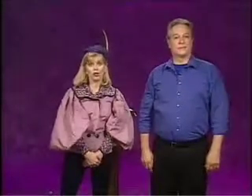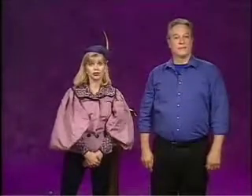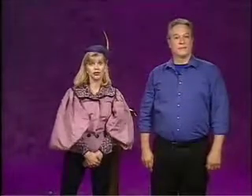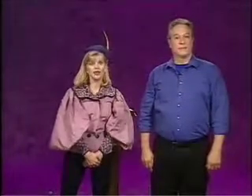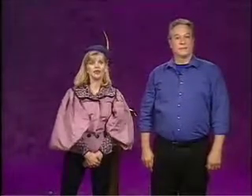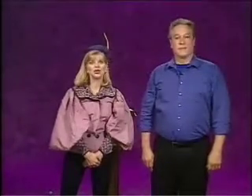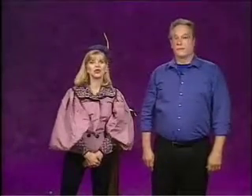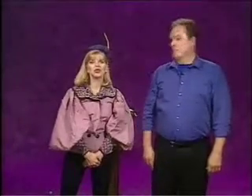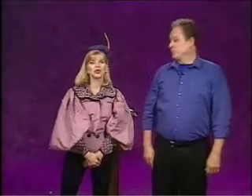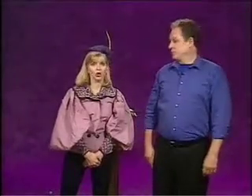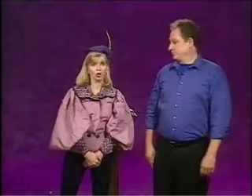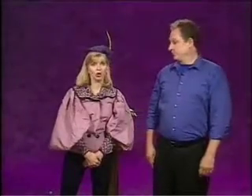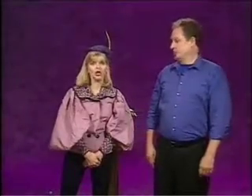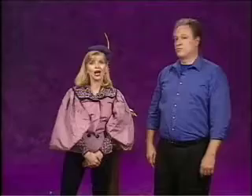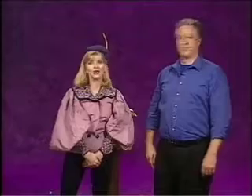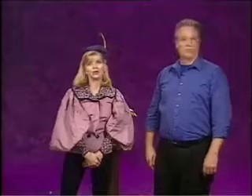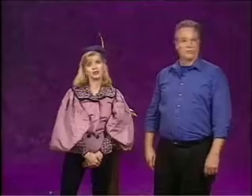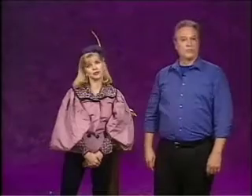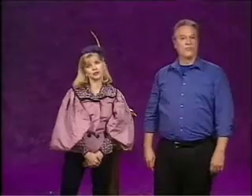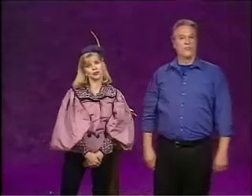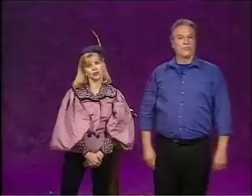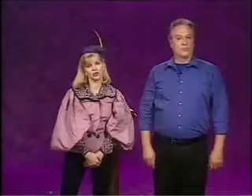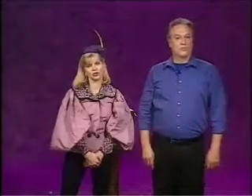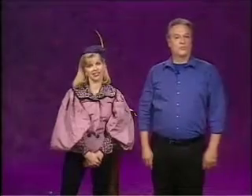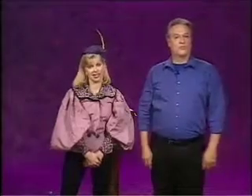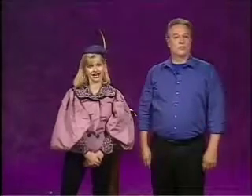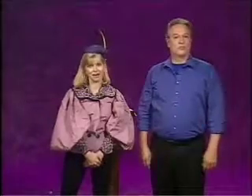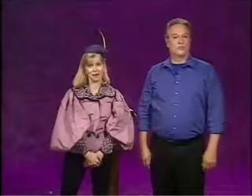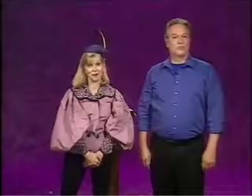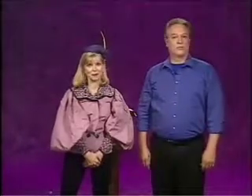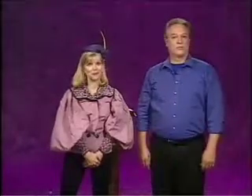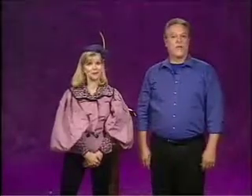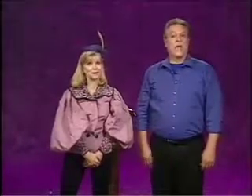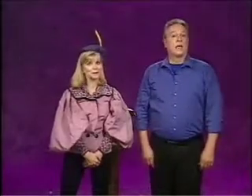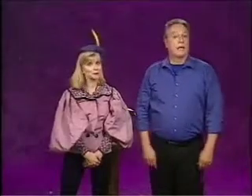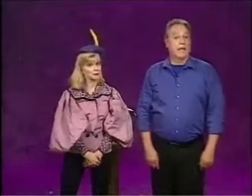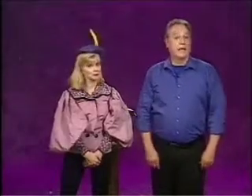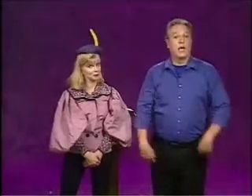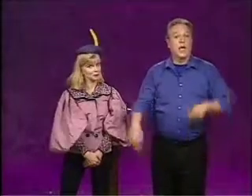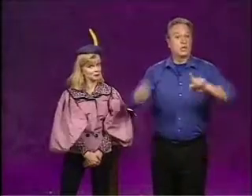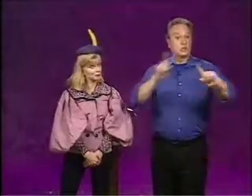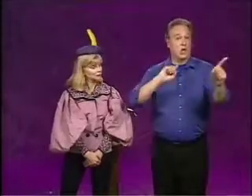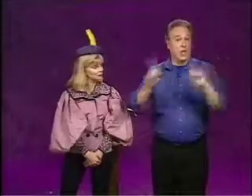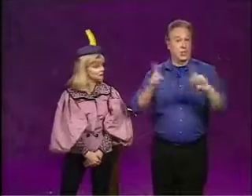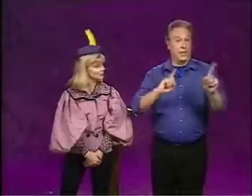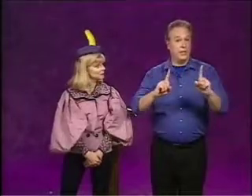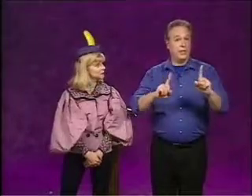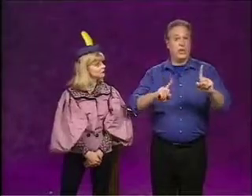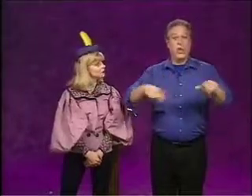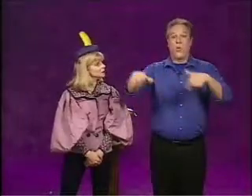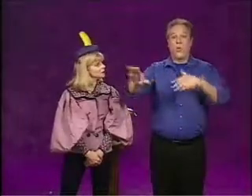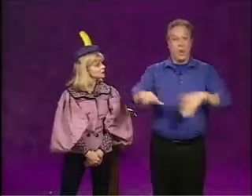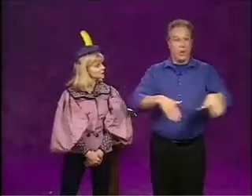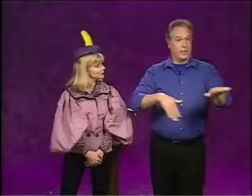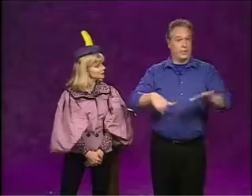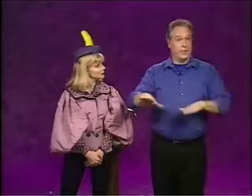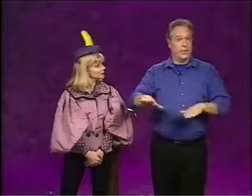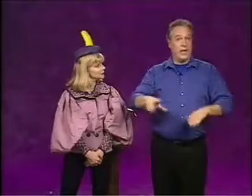Regular speed is also the normal, comfortable speed for producing a sign. Like talking, walking,